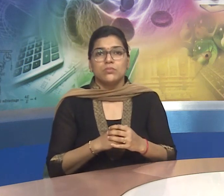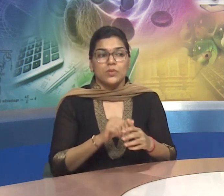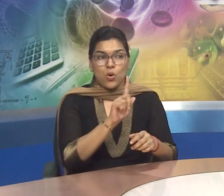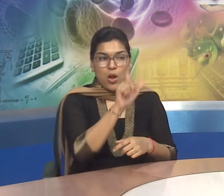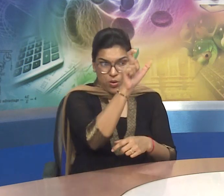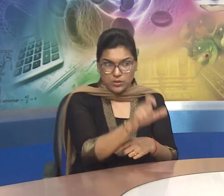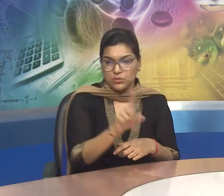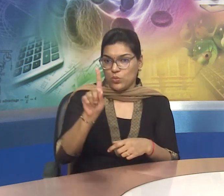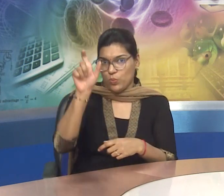punishment,